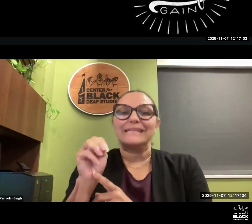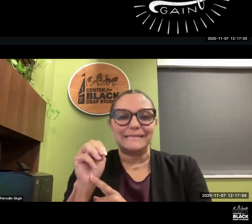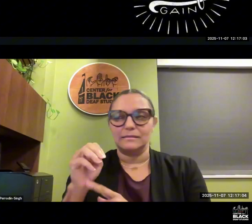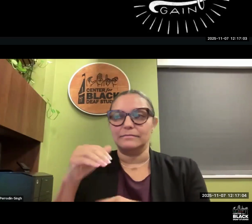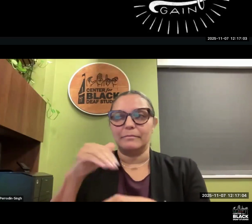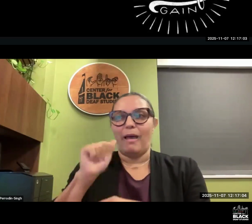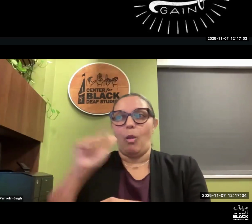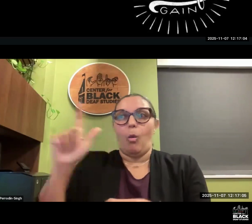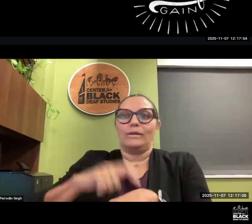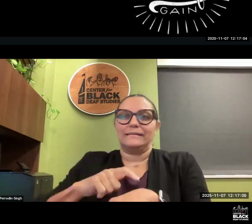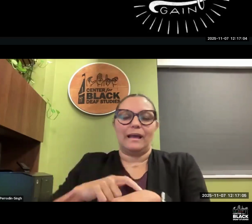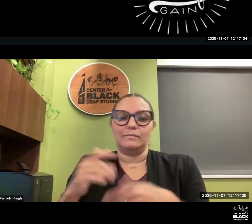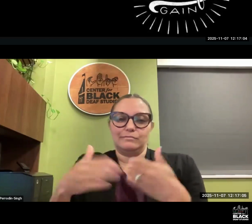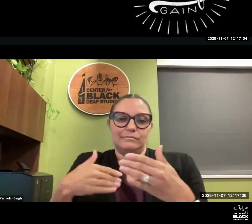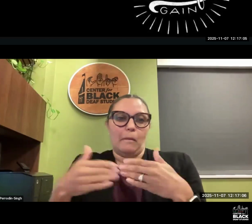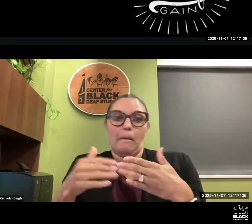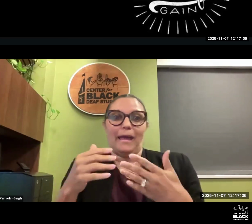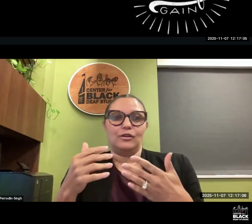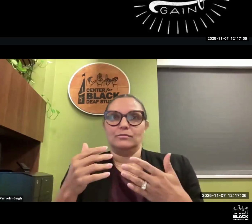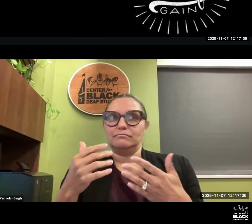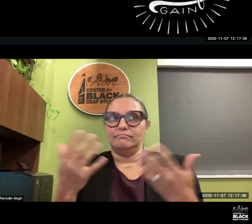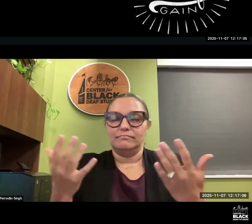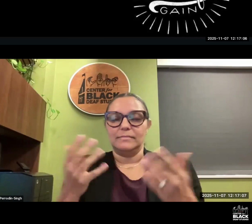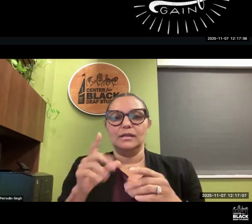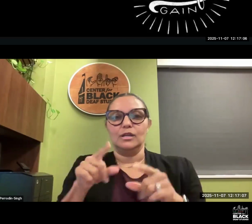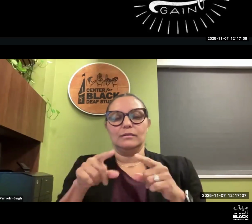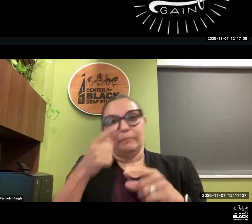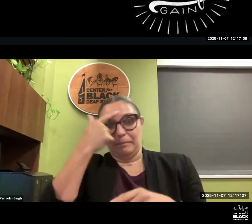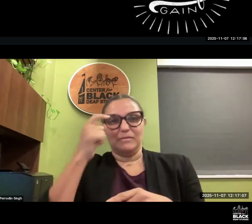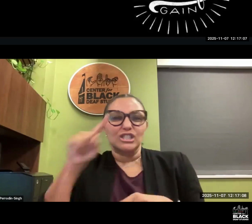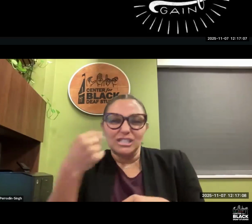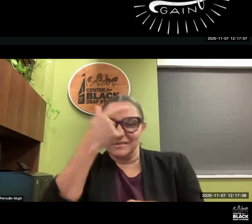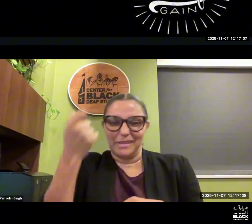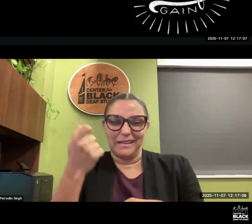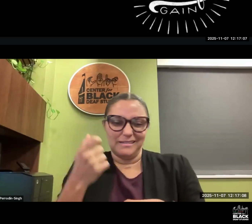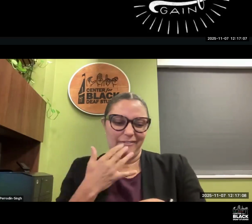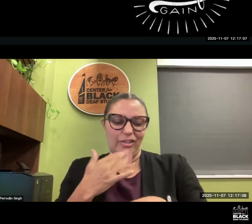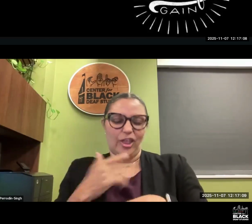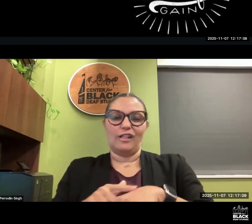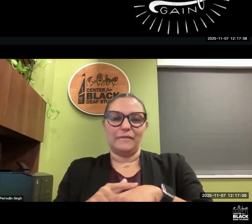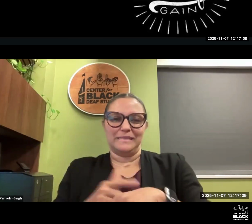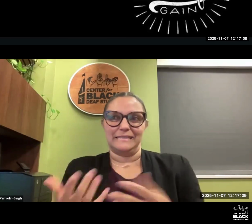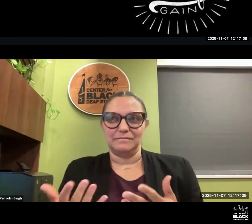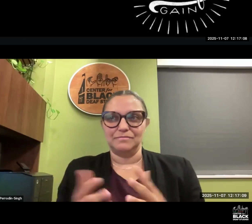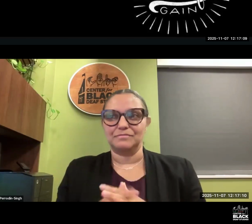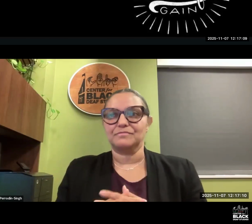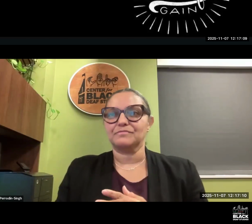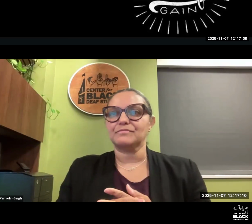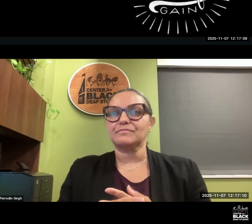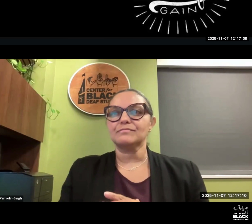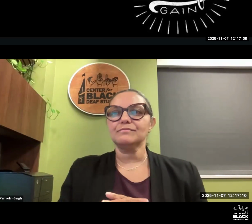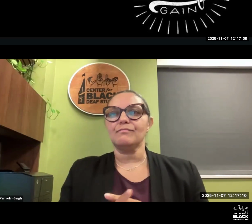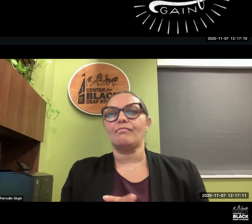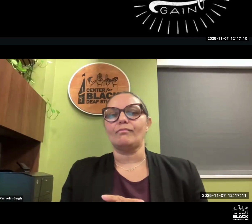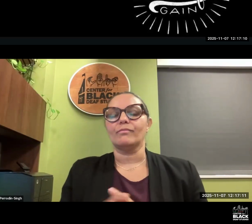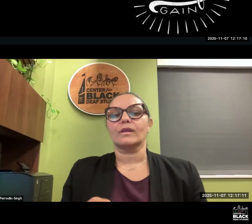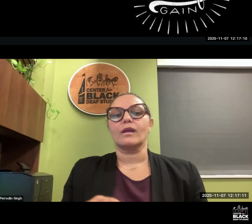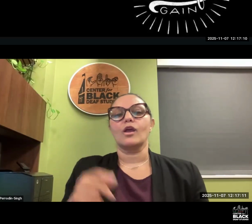identities. And navigating those types of isms, just because the color of my